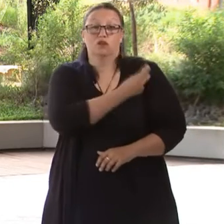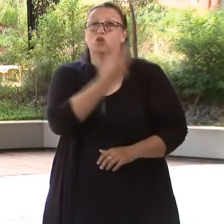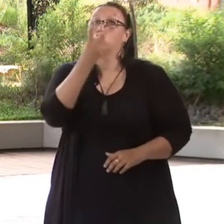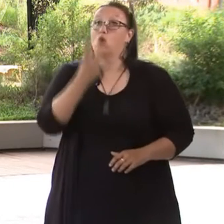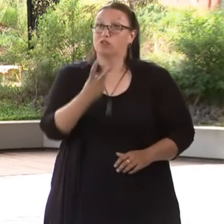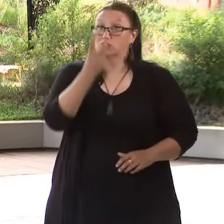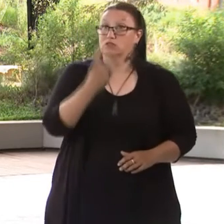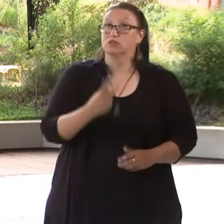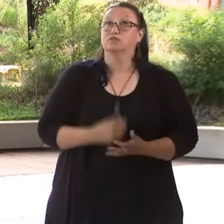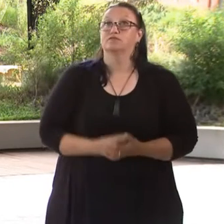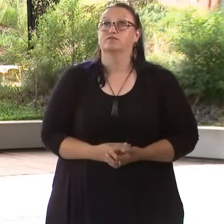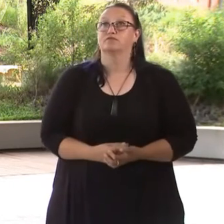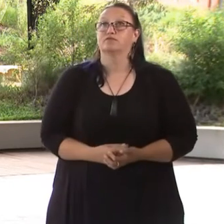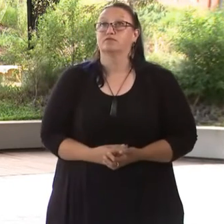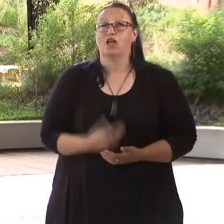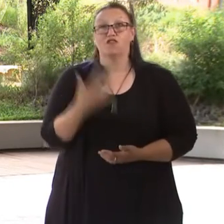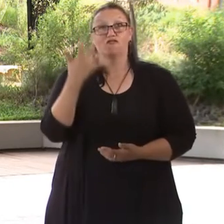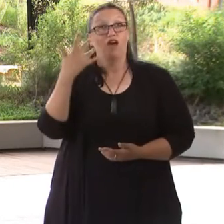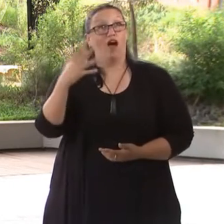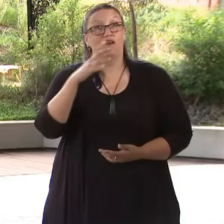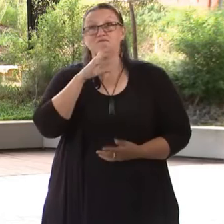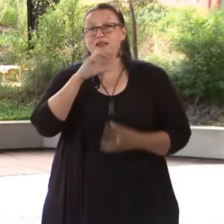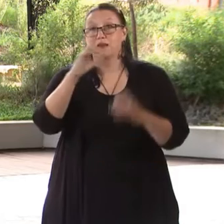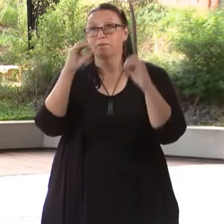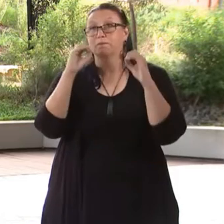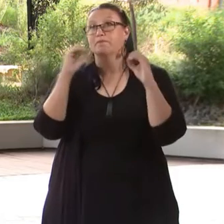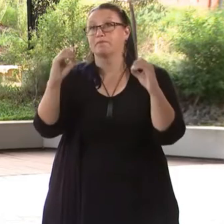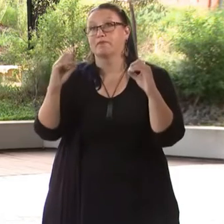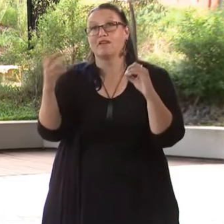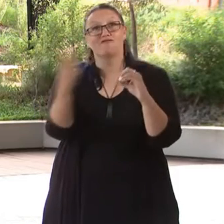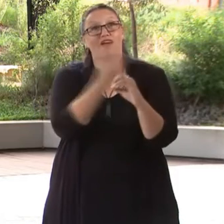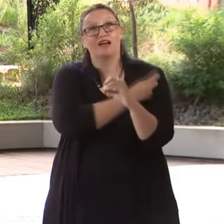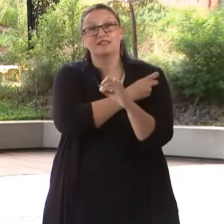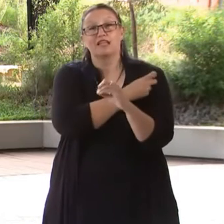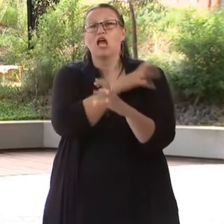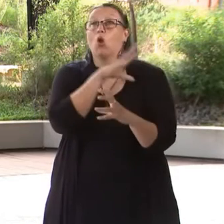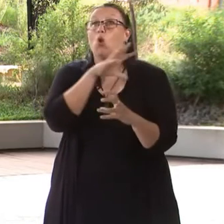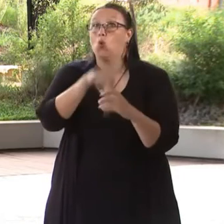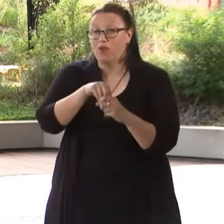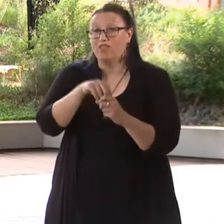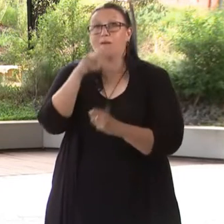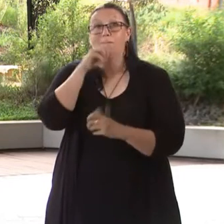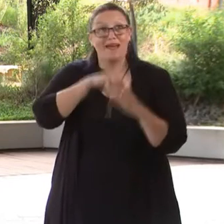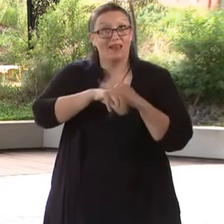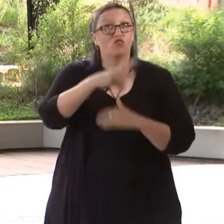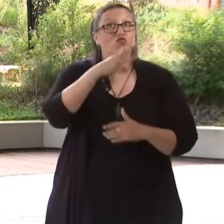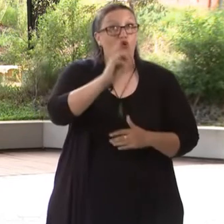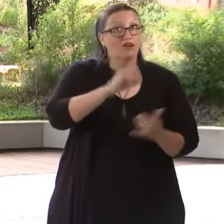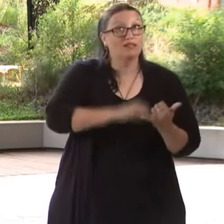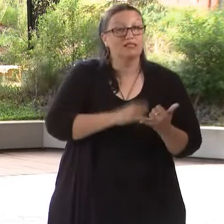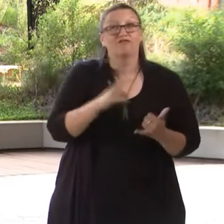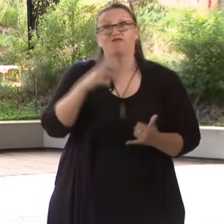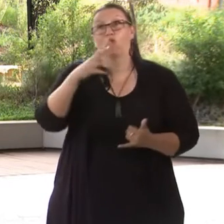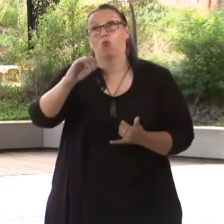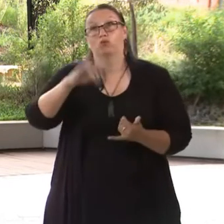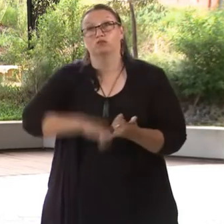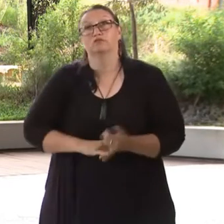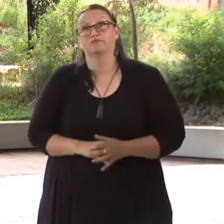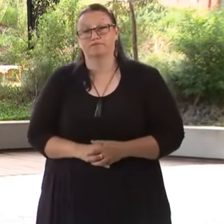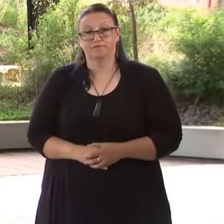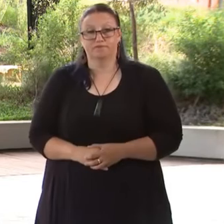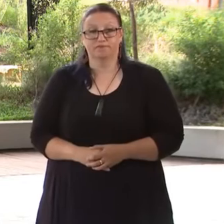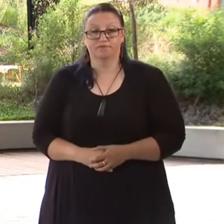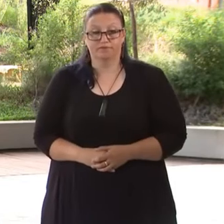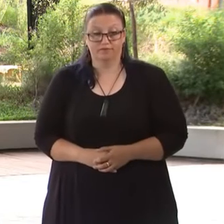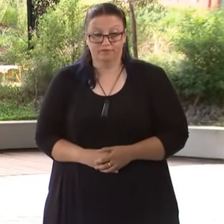COVID vaccine, and 5 men were not vaccinated, including the men in their 30s and 40s. And both of